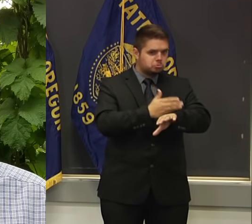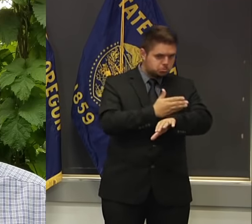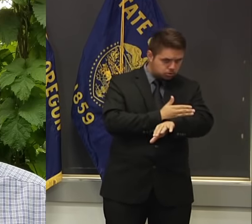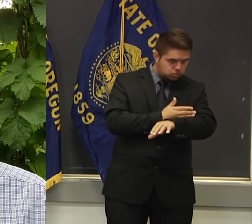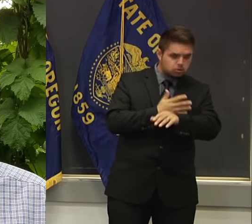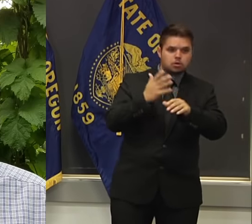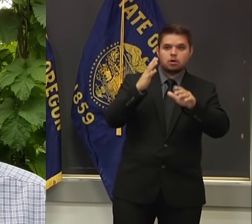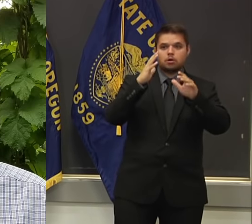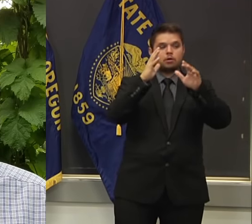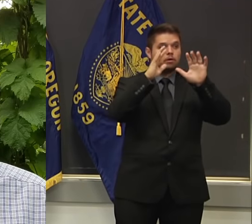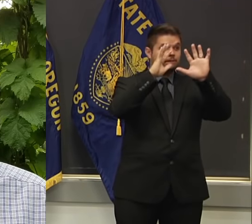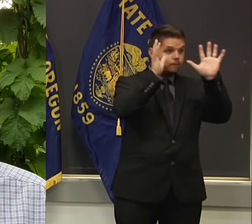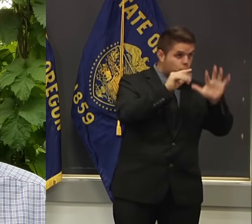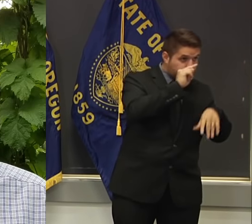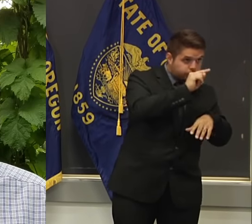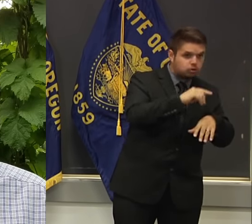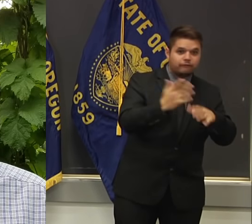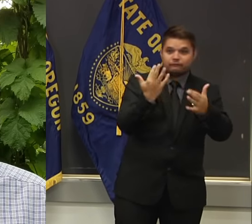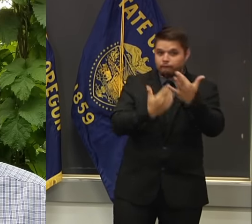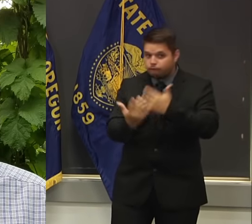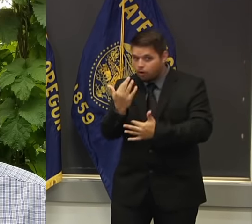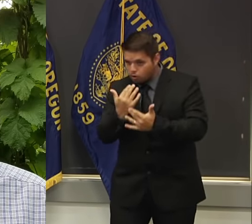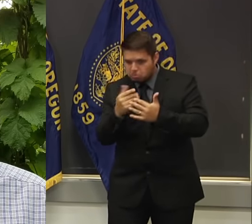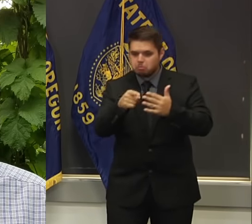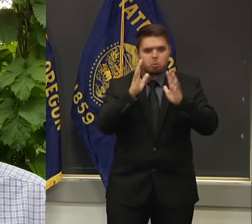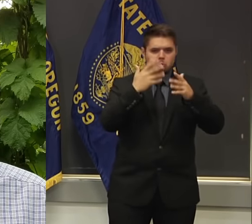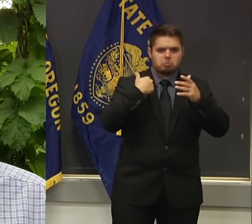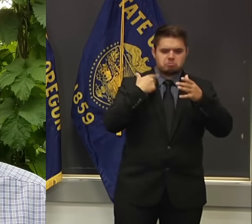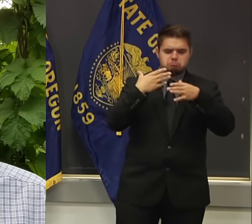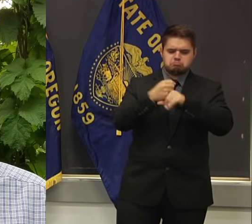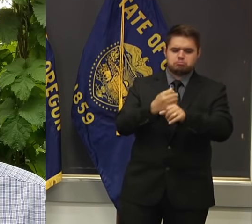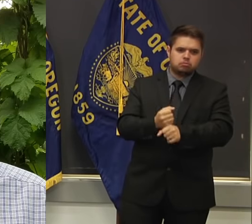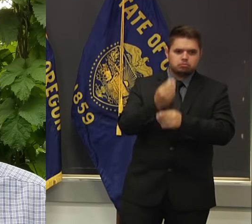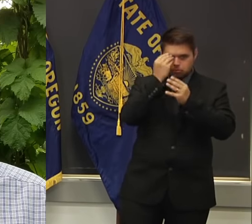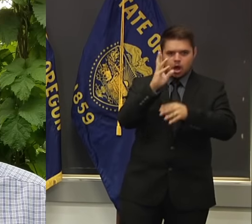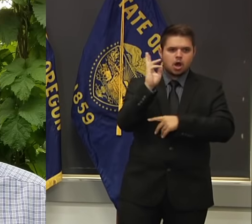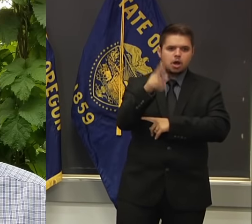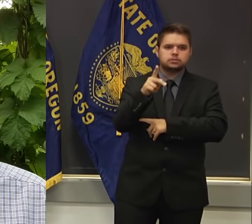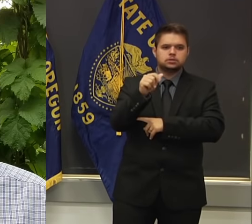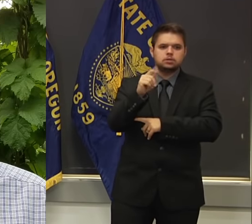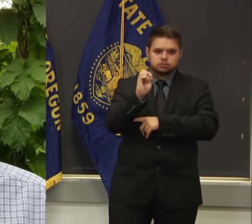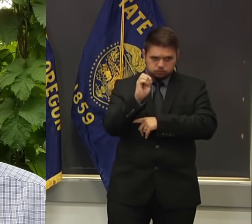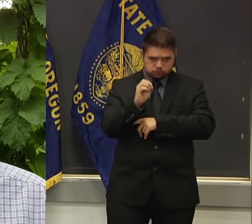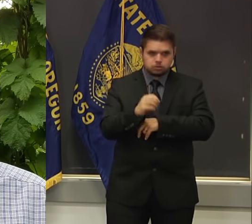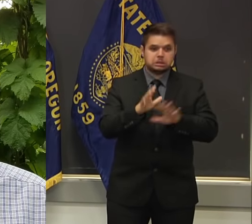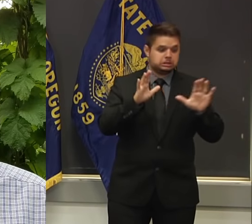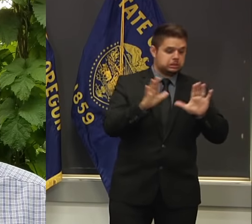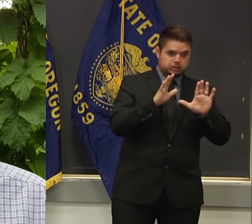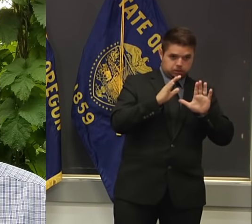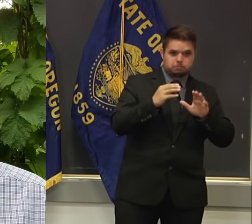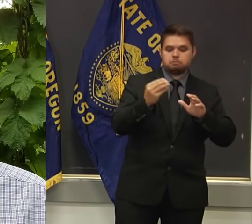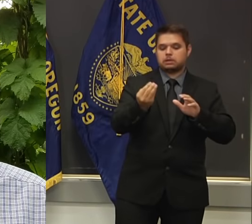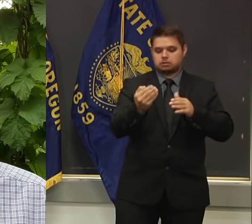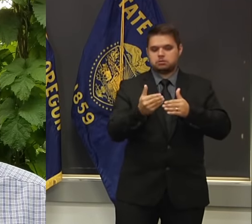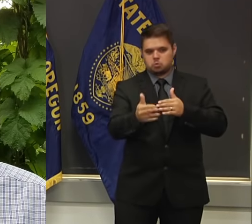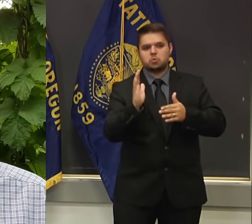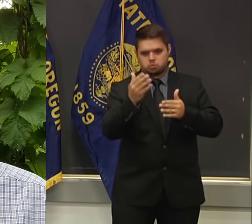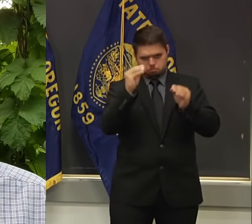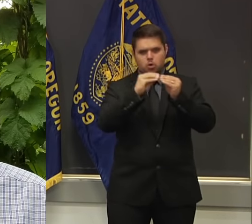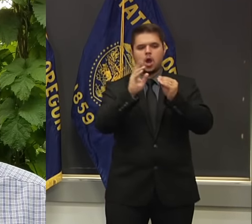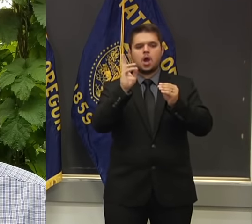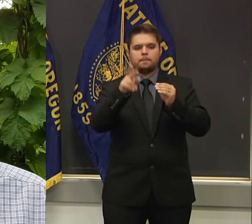expect to have an updated advisory out through late Sunday or into Monday, so folks can get a sense of what things are going to be